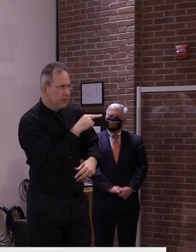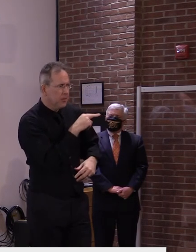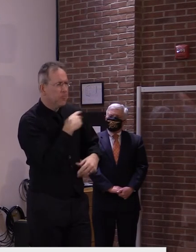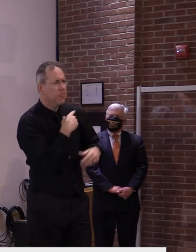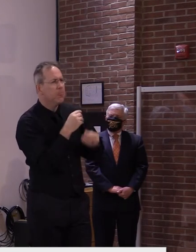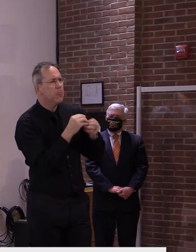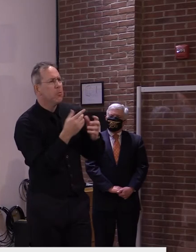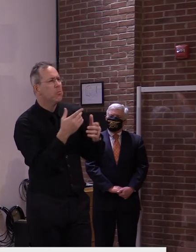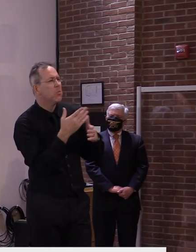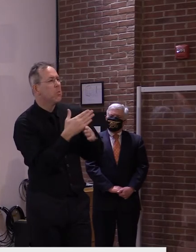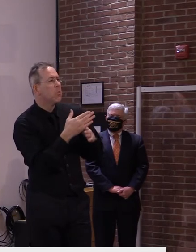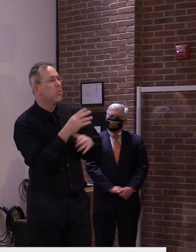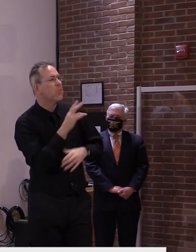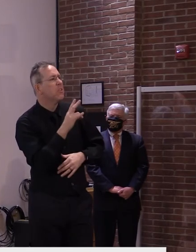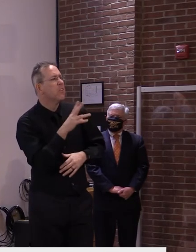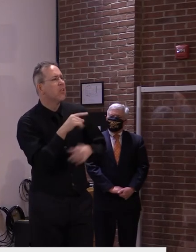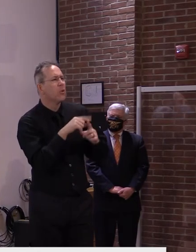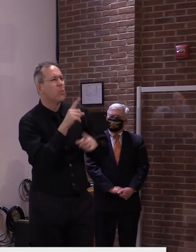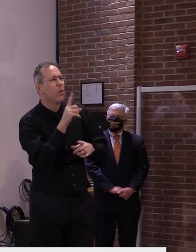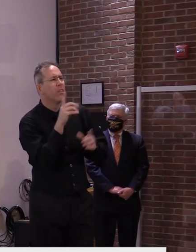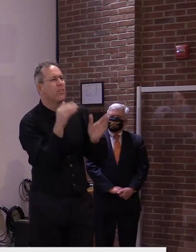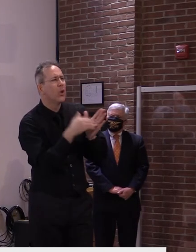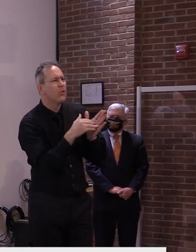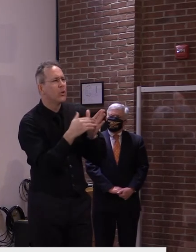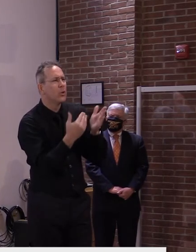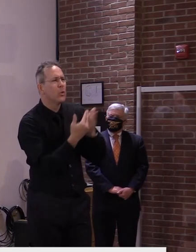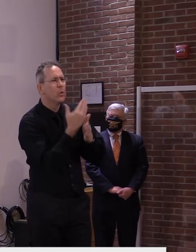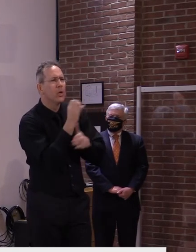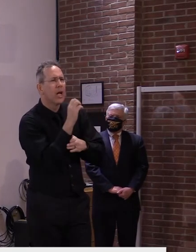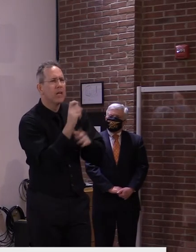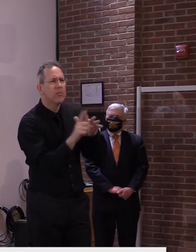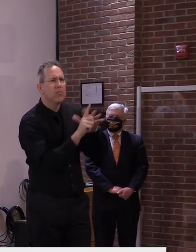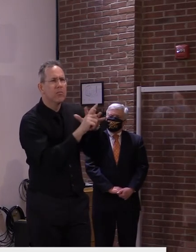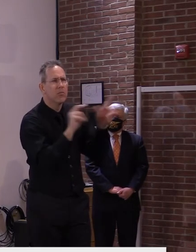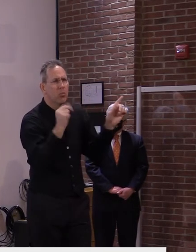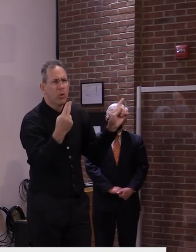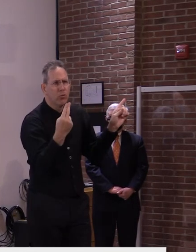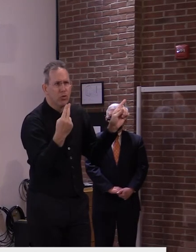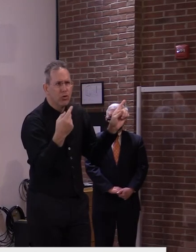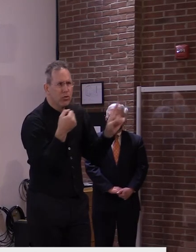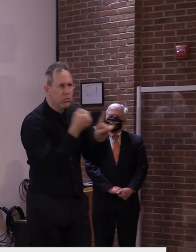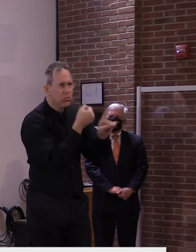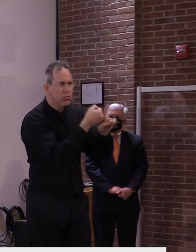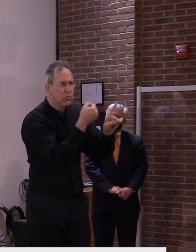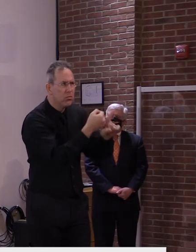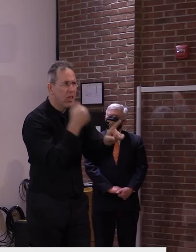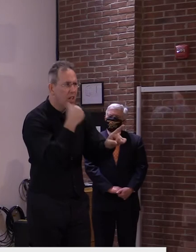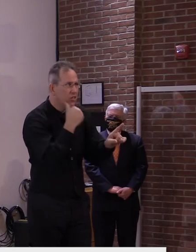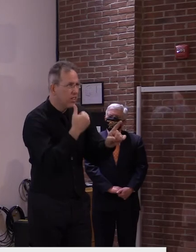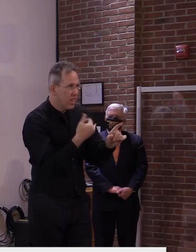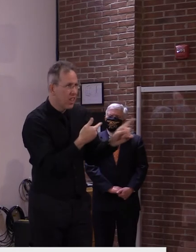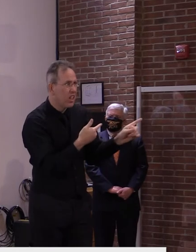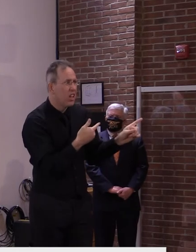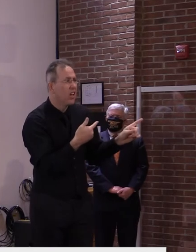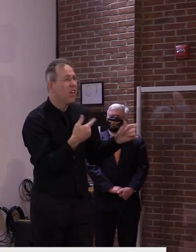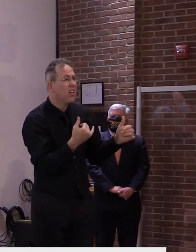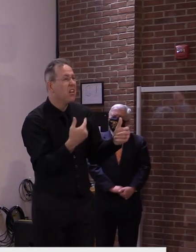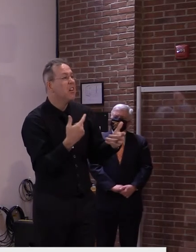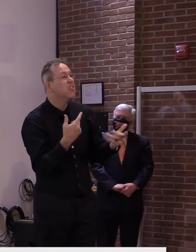700 to 1,000 cases every single day. They have just now exceeded, I think they're over 1,000